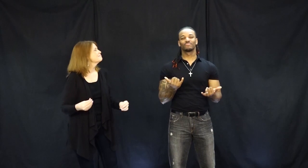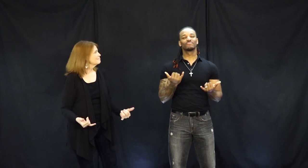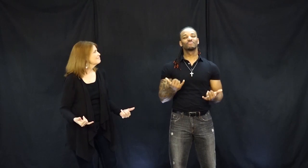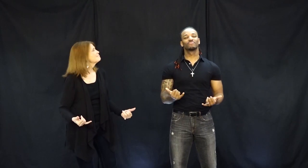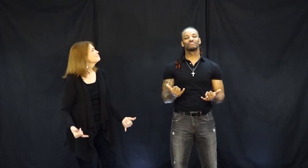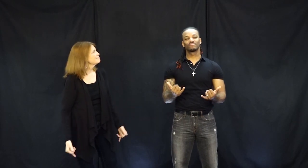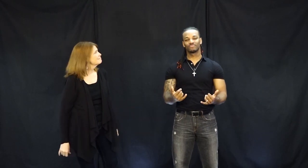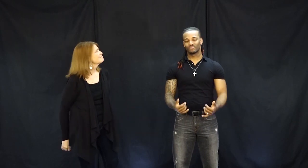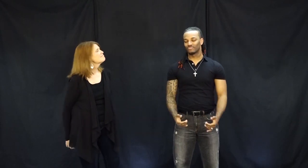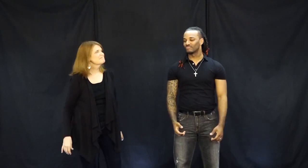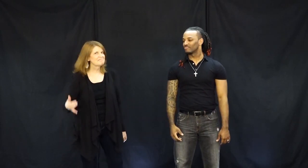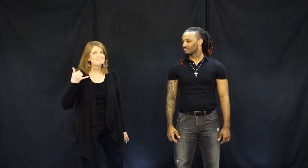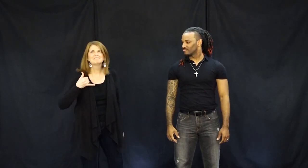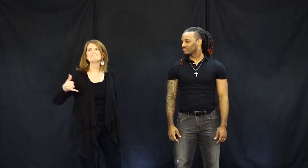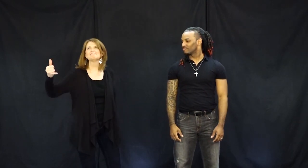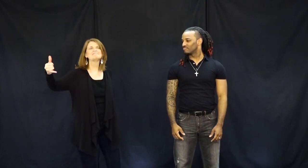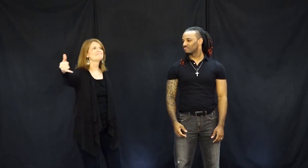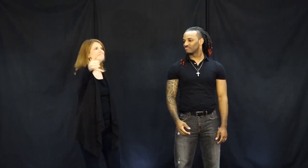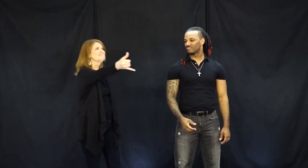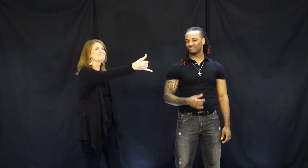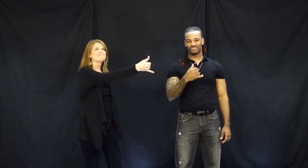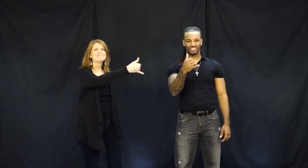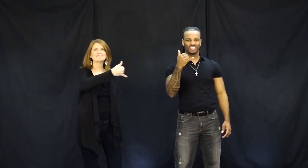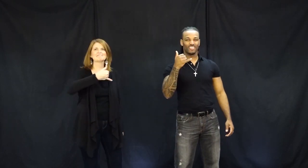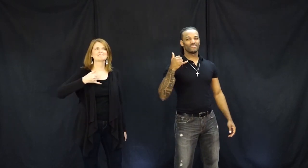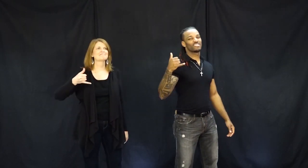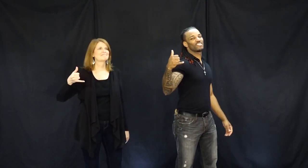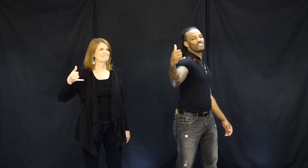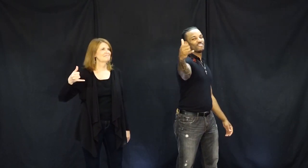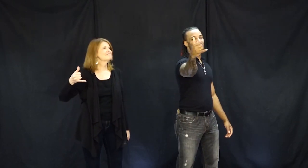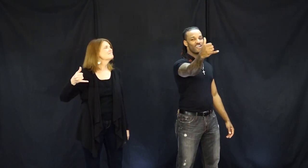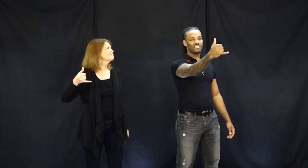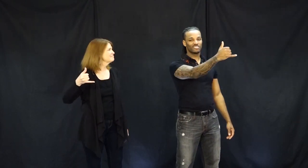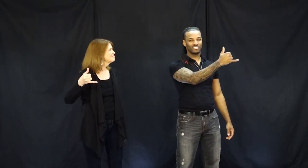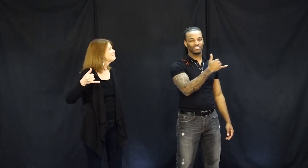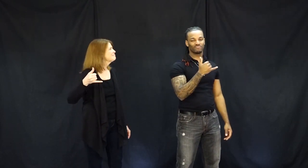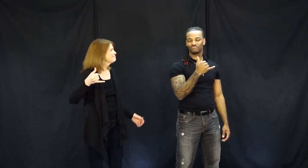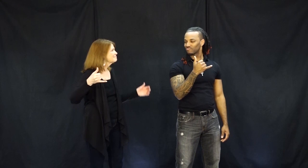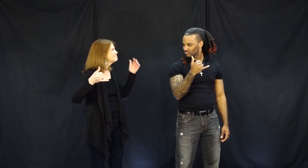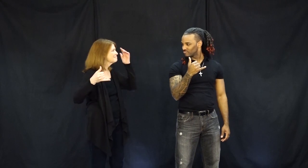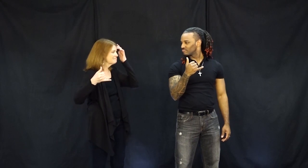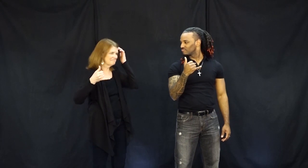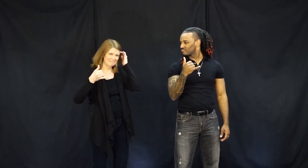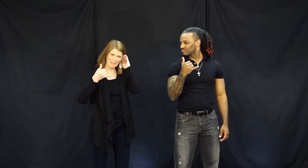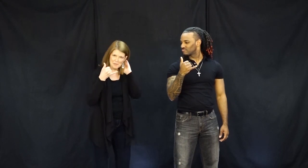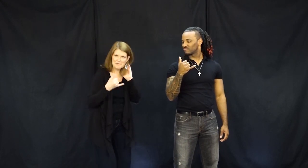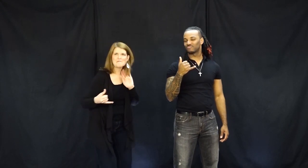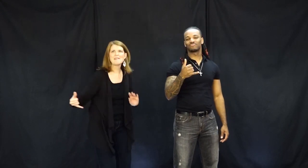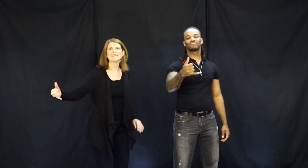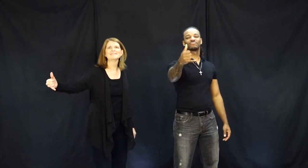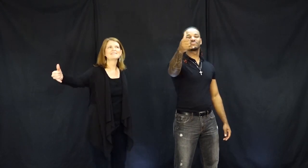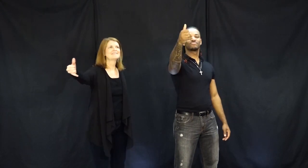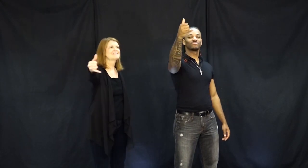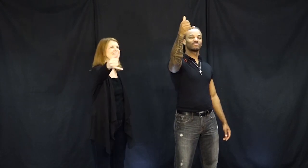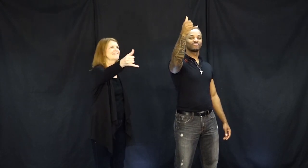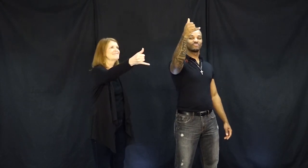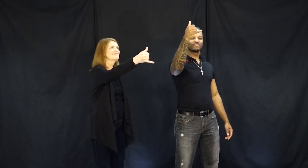tonight. let's have another round tonight. Let's have another round tonight. Let's have another round tonight. Raise